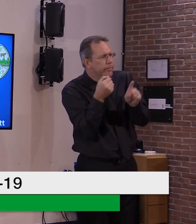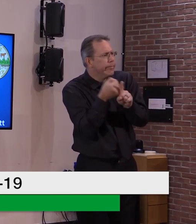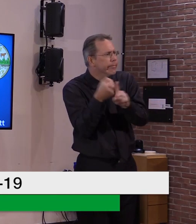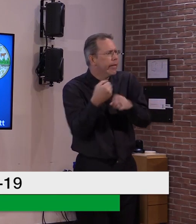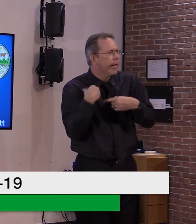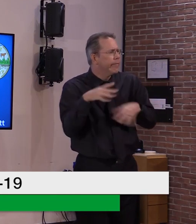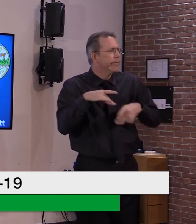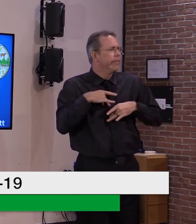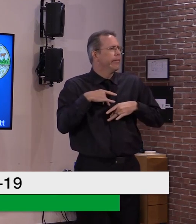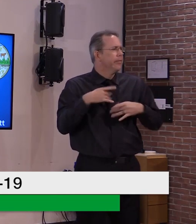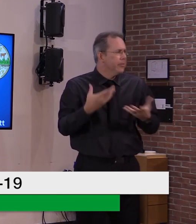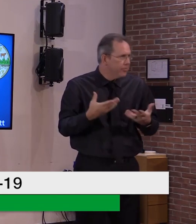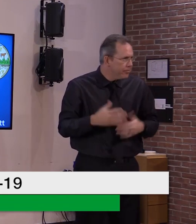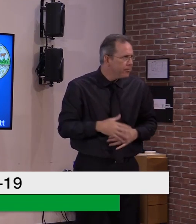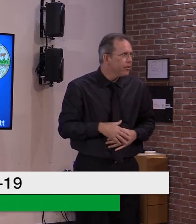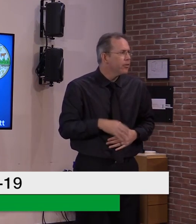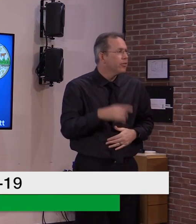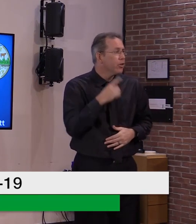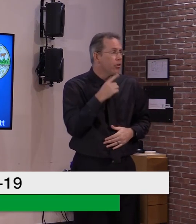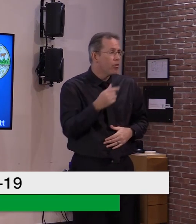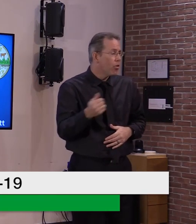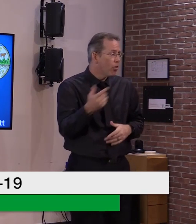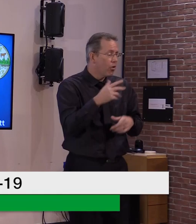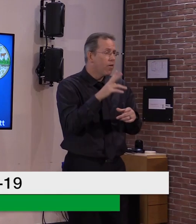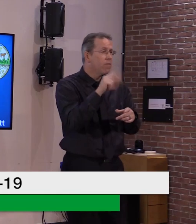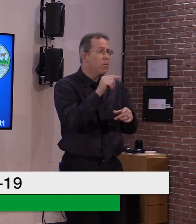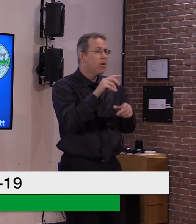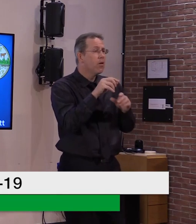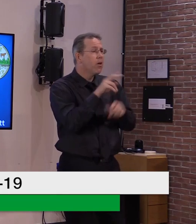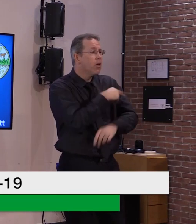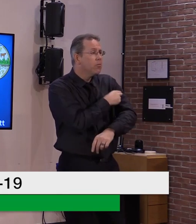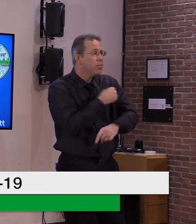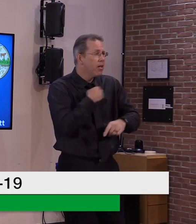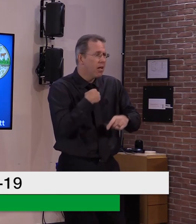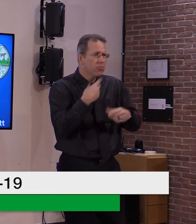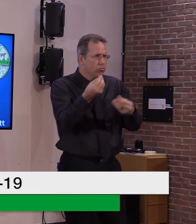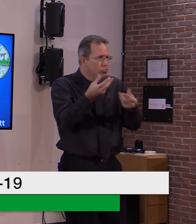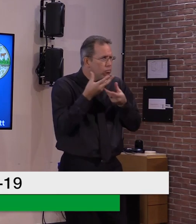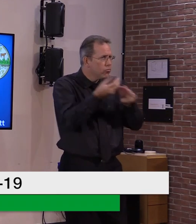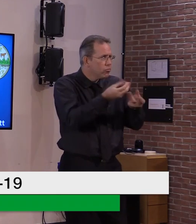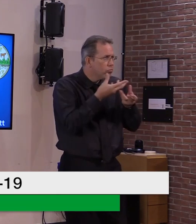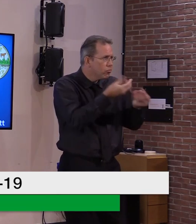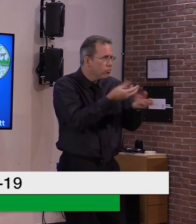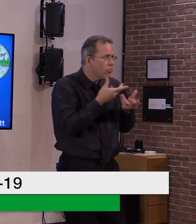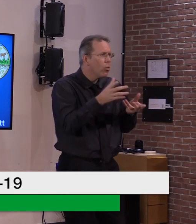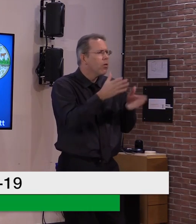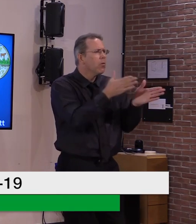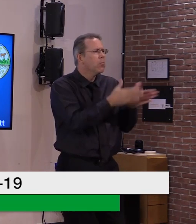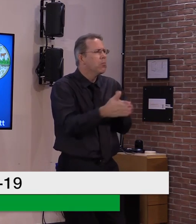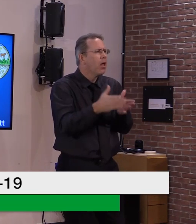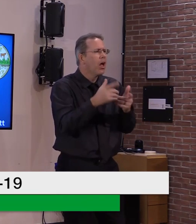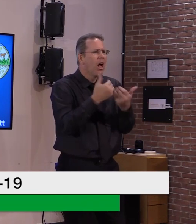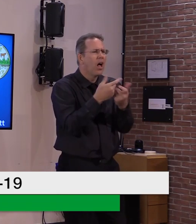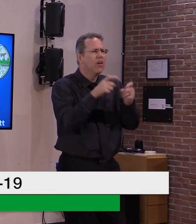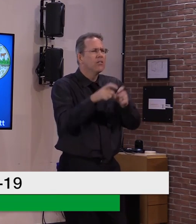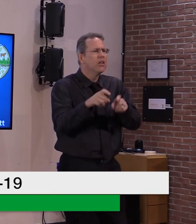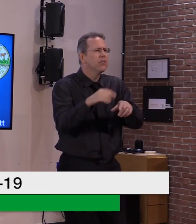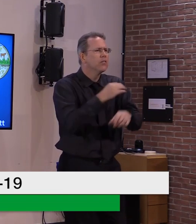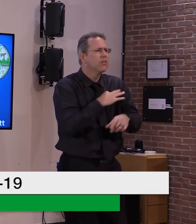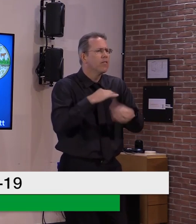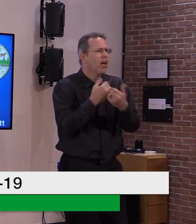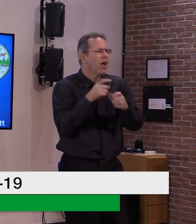to submit a plan for testing of their staff and that is surveillance testing just like we're doing with the